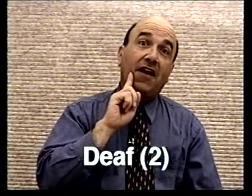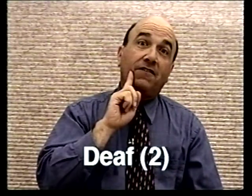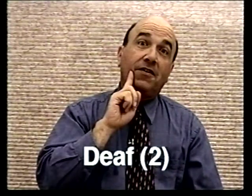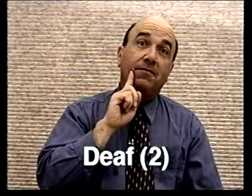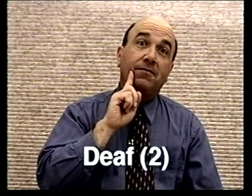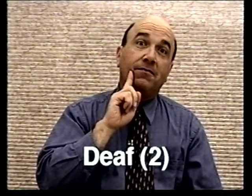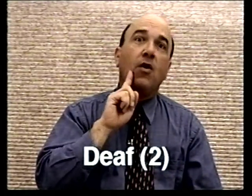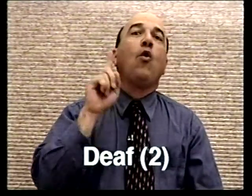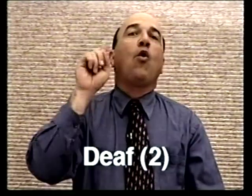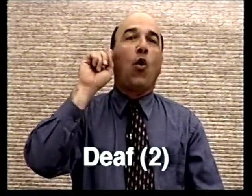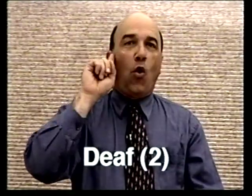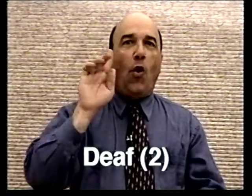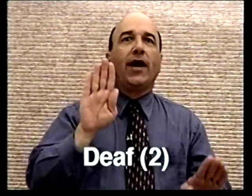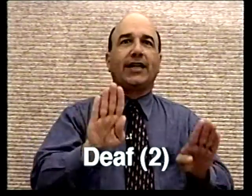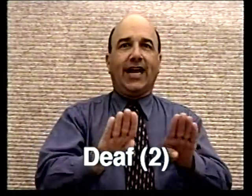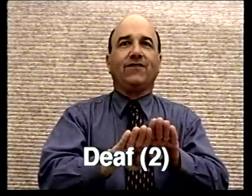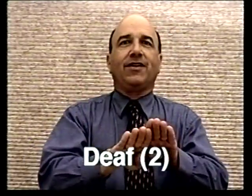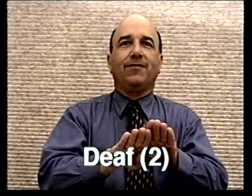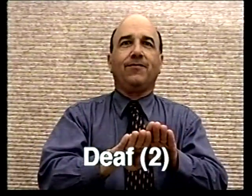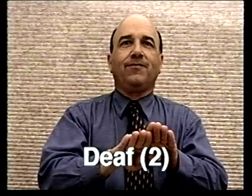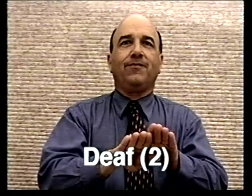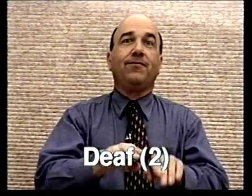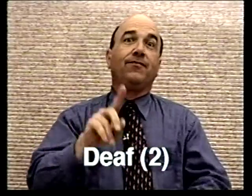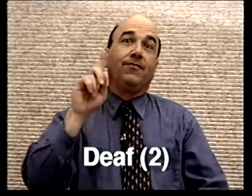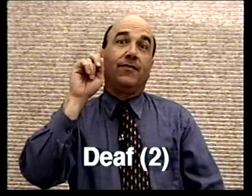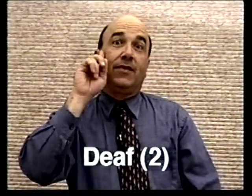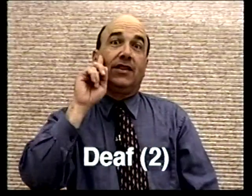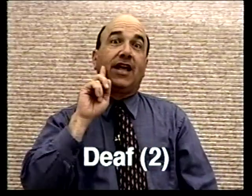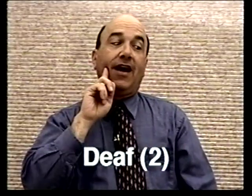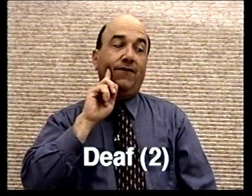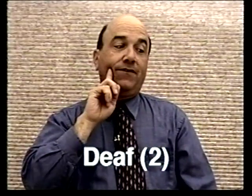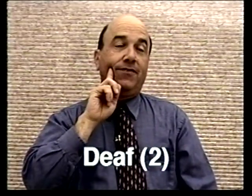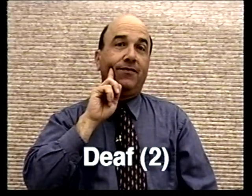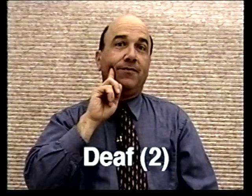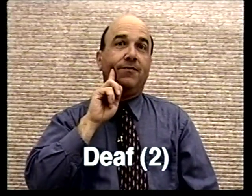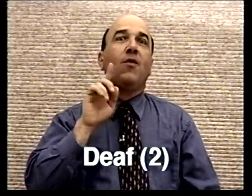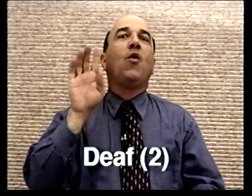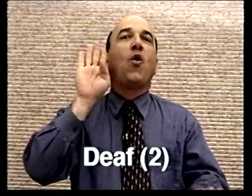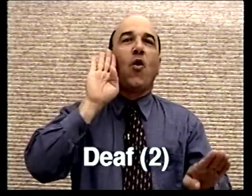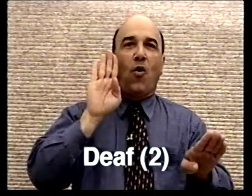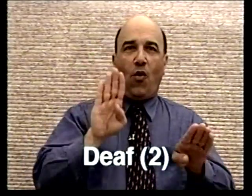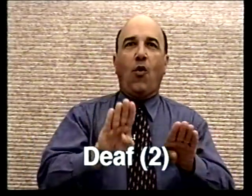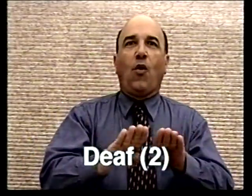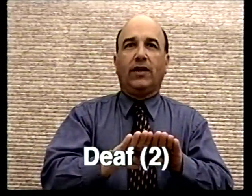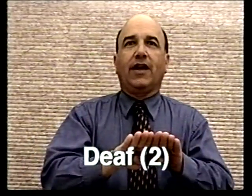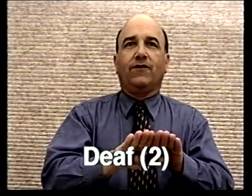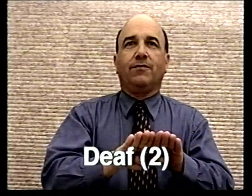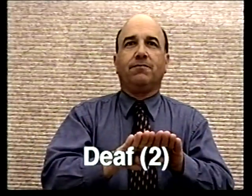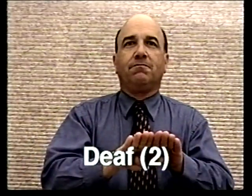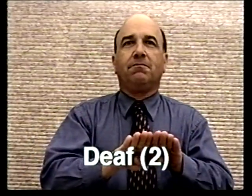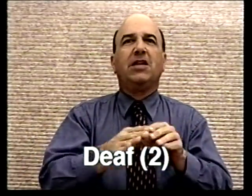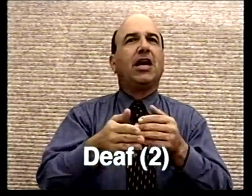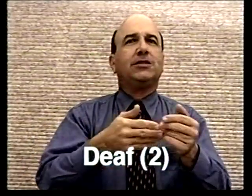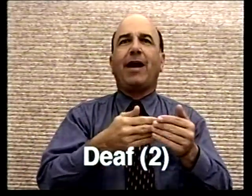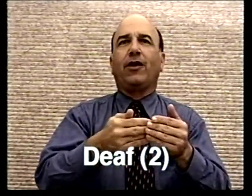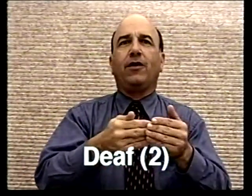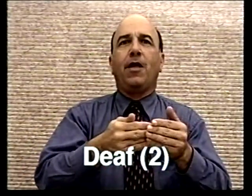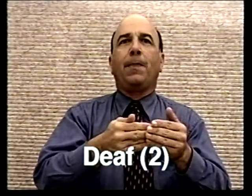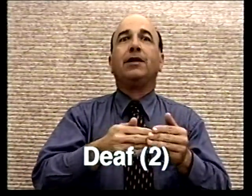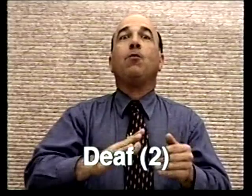Deaf or deaf? Deaf or deaf? It doesn't matter. This is